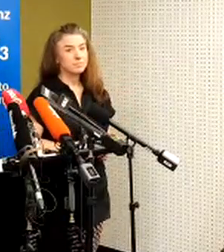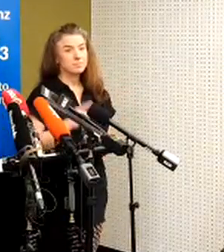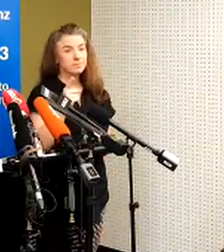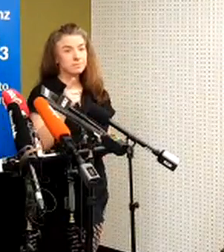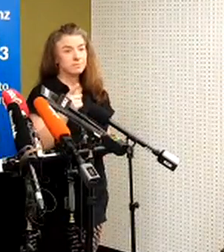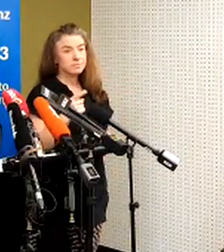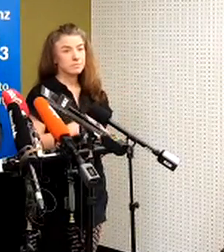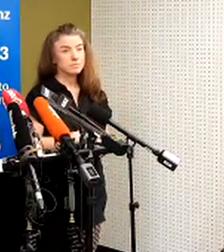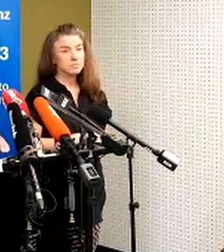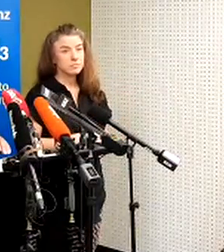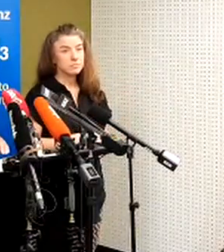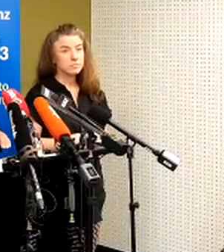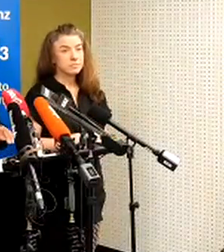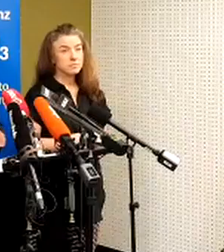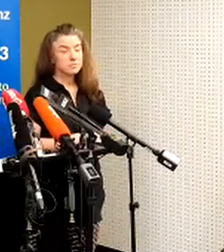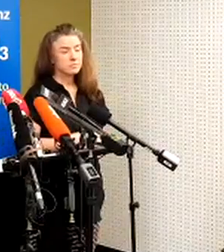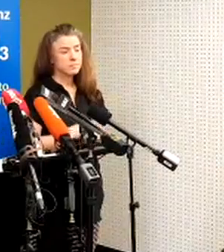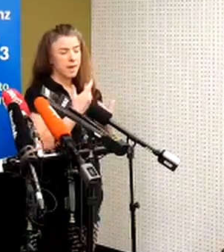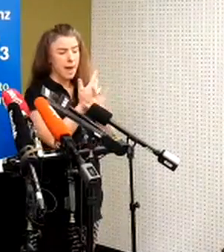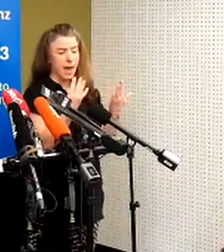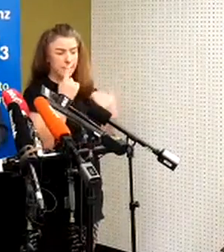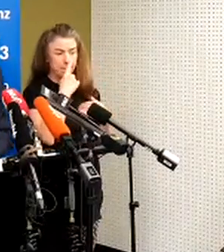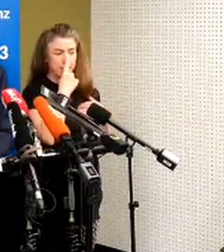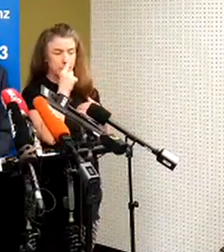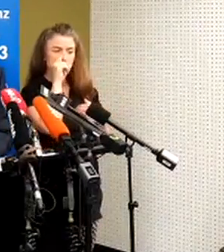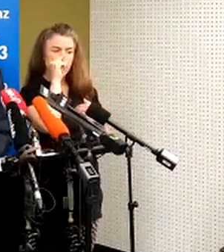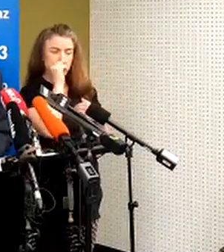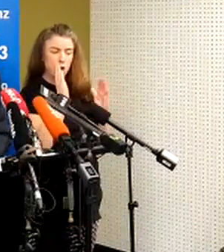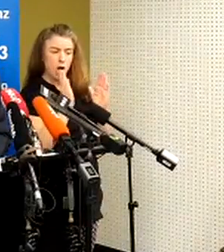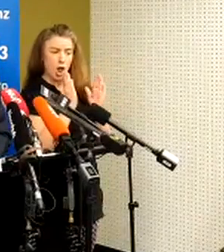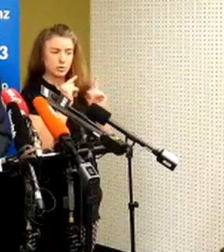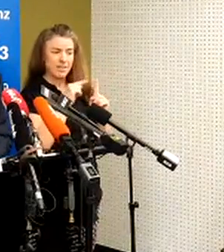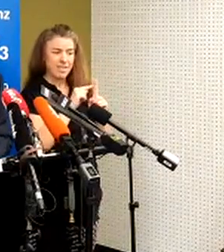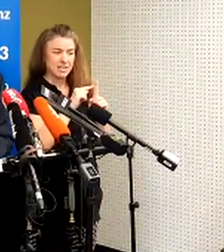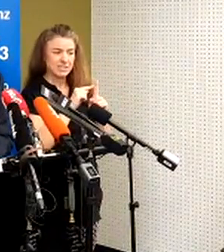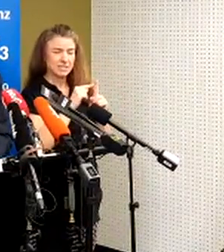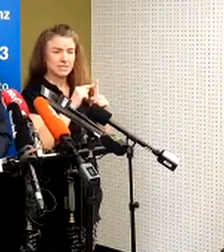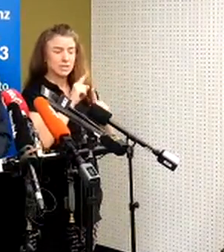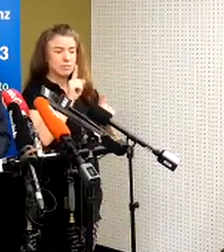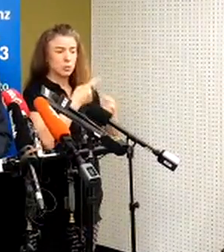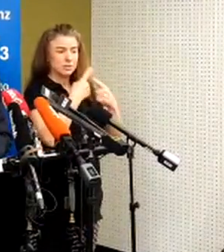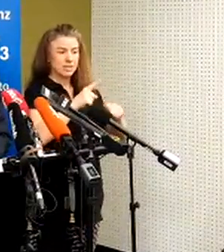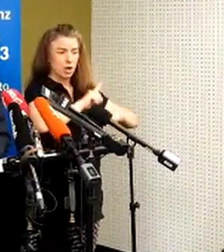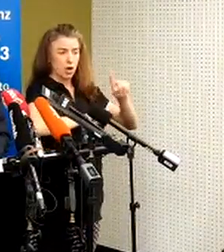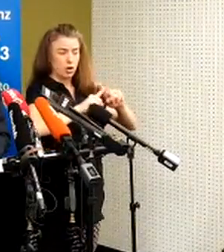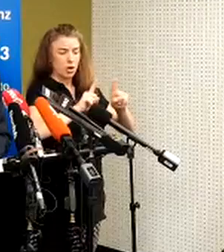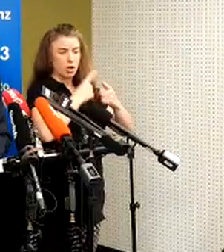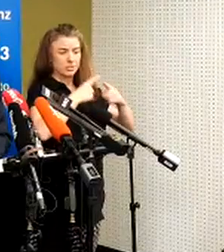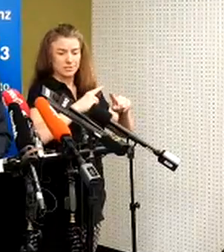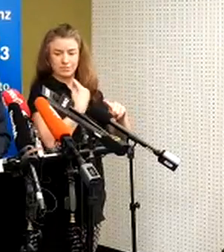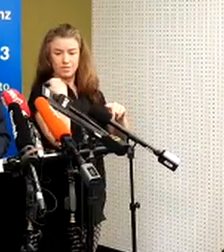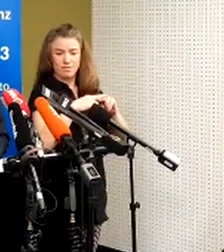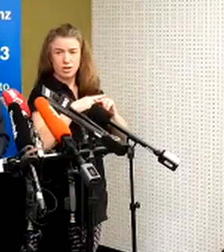people in this standing area of this tool concert could have come into casual contact with the confirmed case? I'm sorry, I don't have the exact numbers. Are you